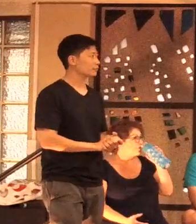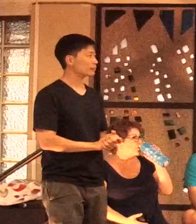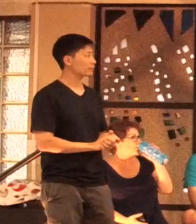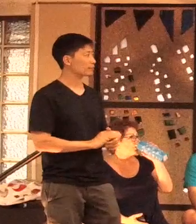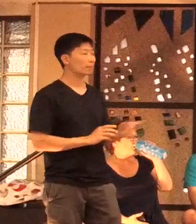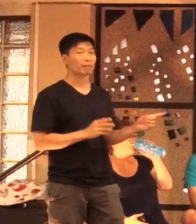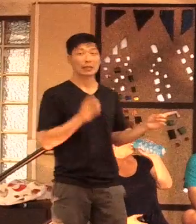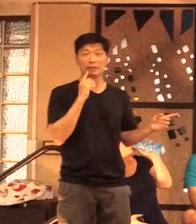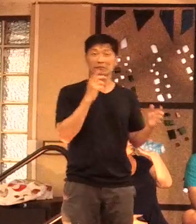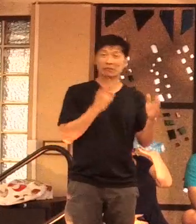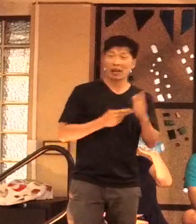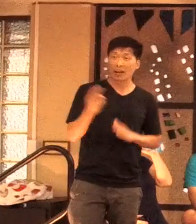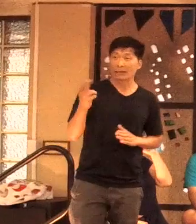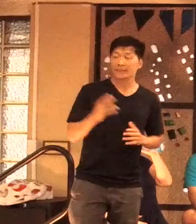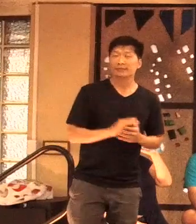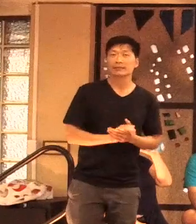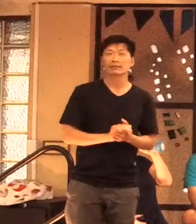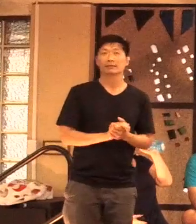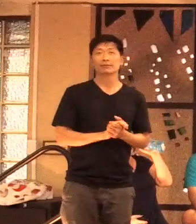Well, honestly,